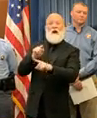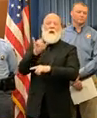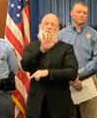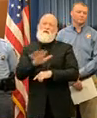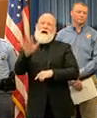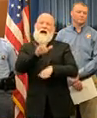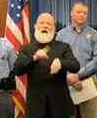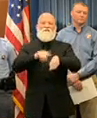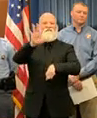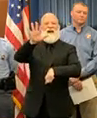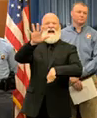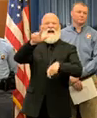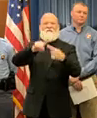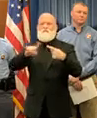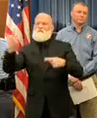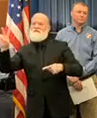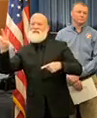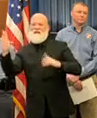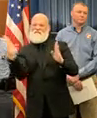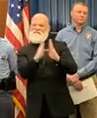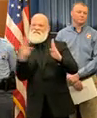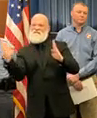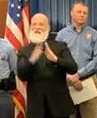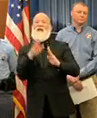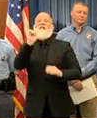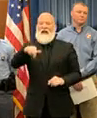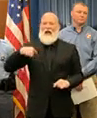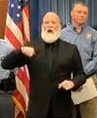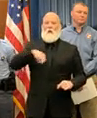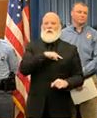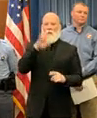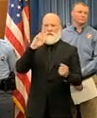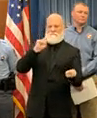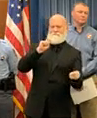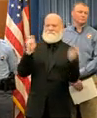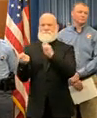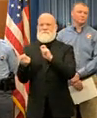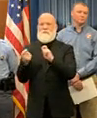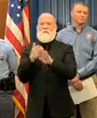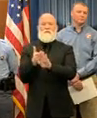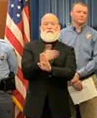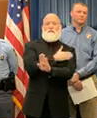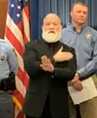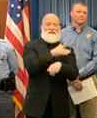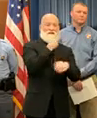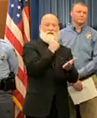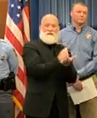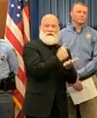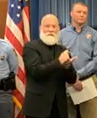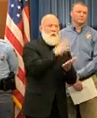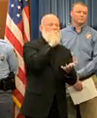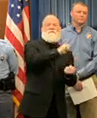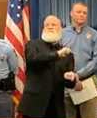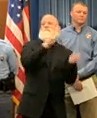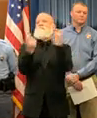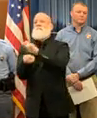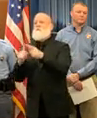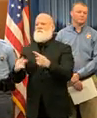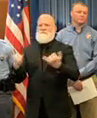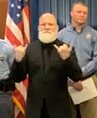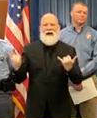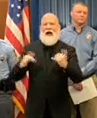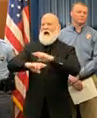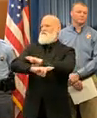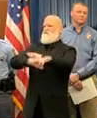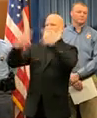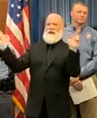range based on the current forecast, we will change over from the preemptive treatment into a plowing and spreading of